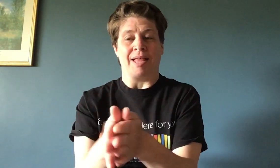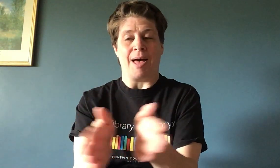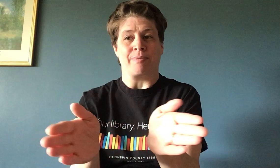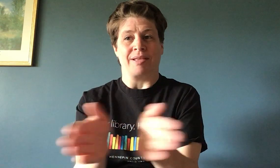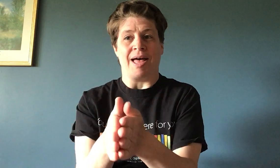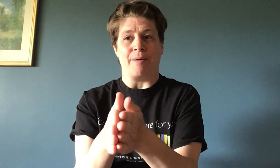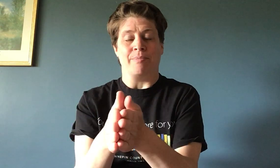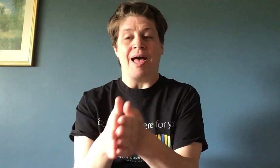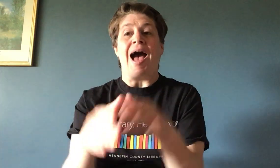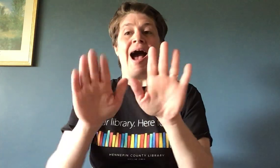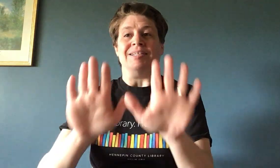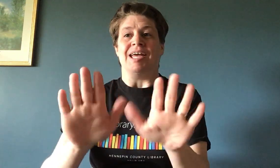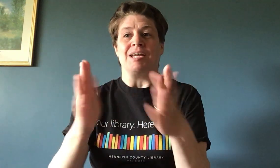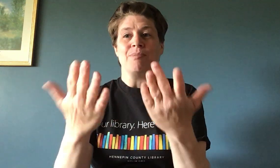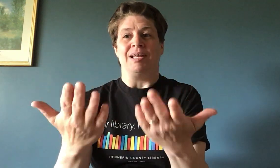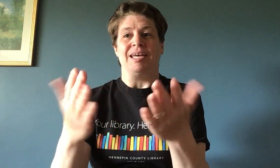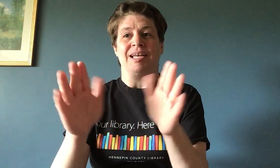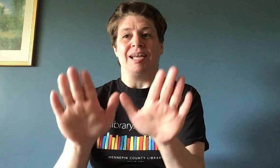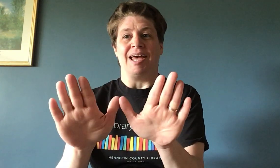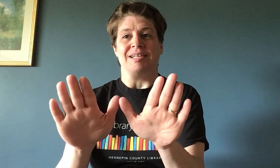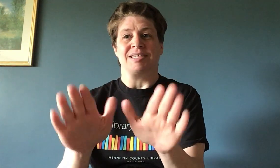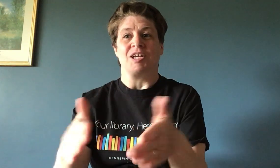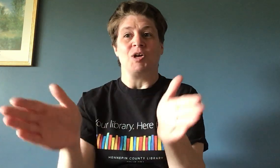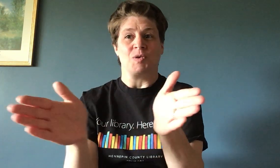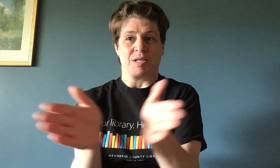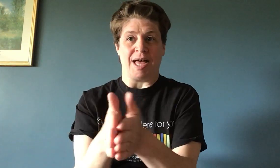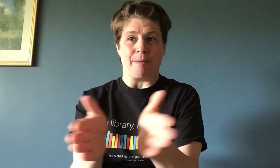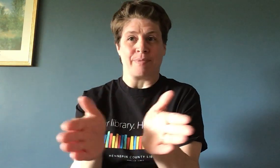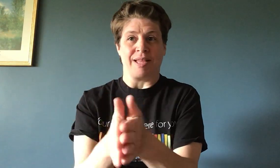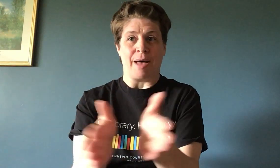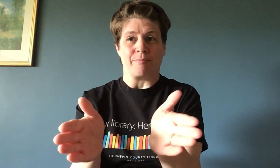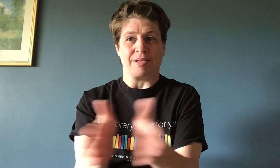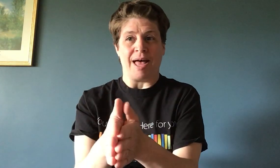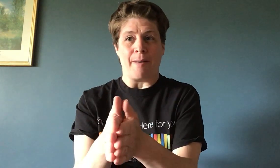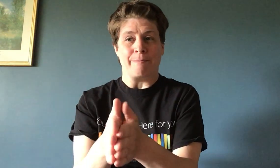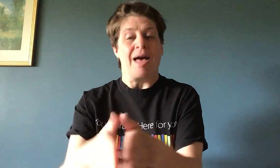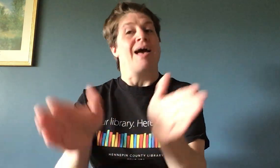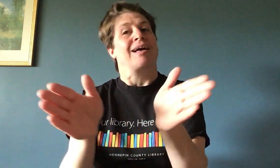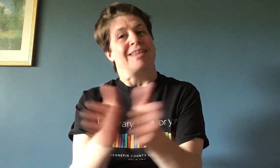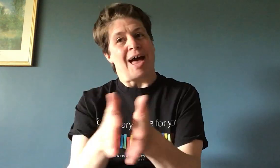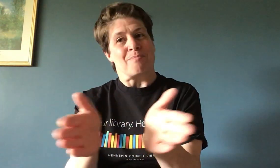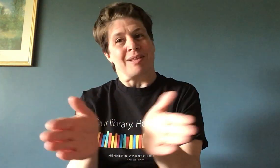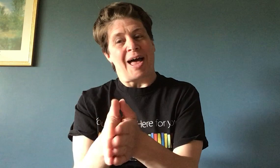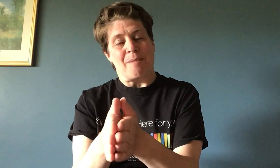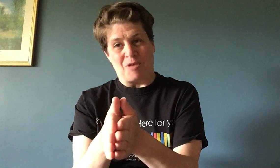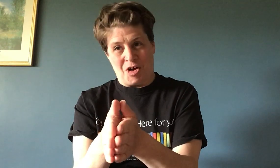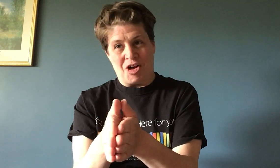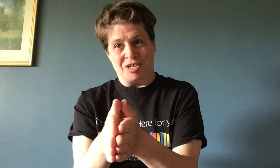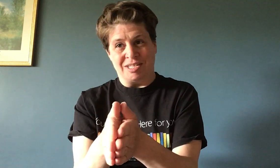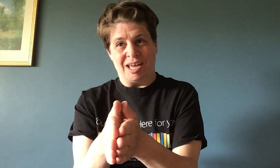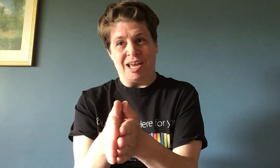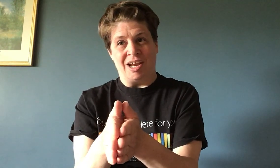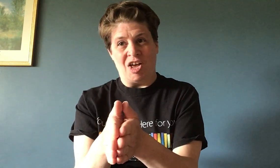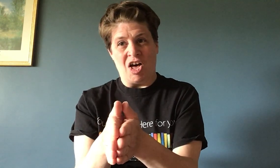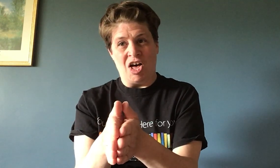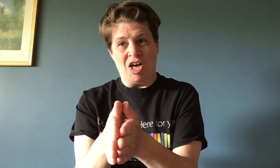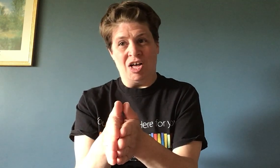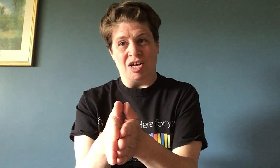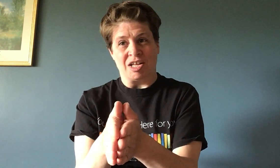clap, clap. I take my little hands and go clap, clap, clap, clap, clap all day long.